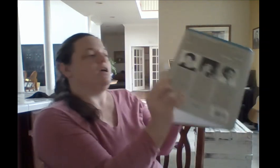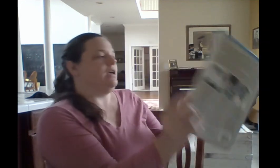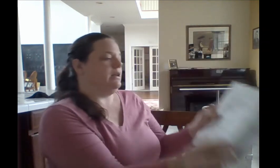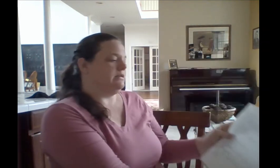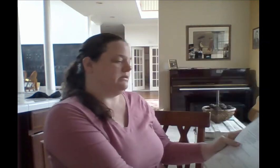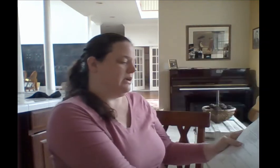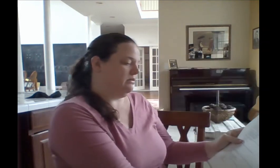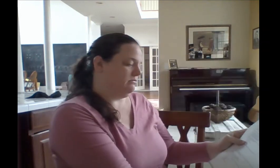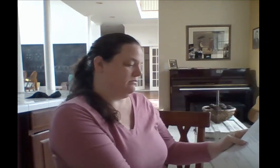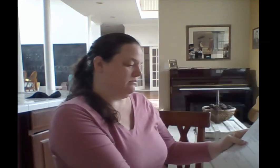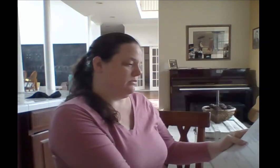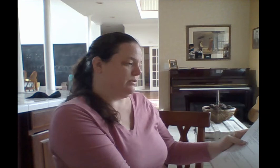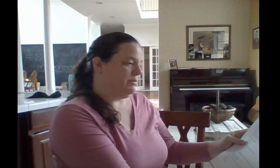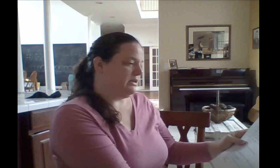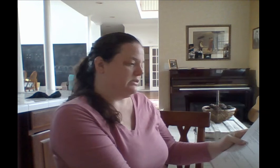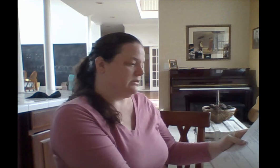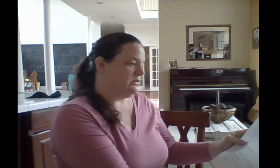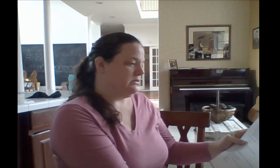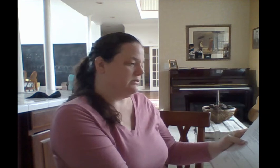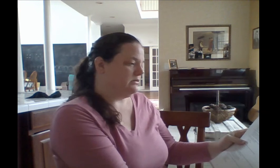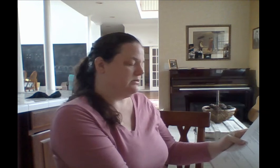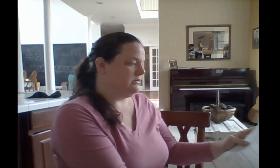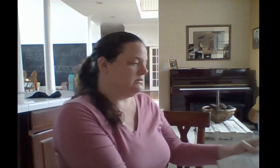And it's like 3 pages long.